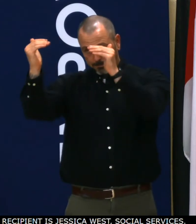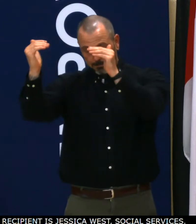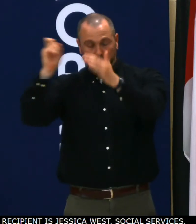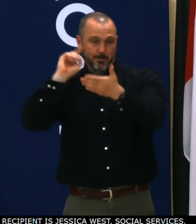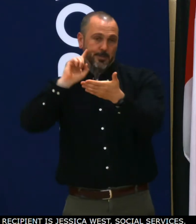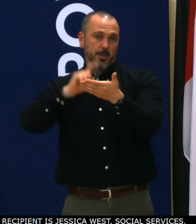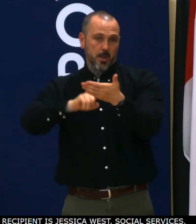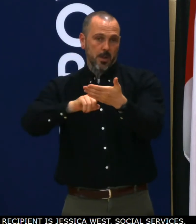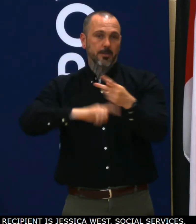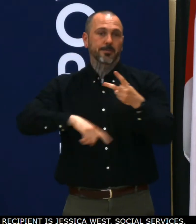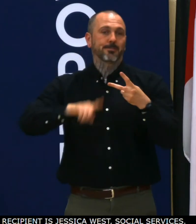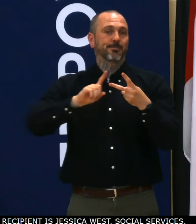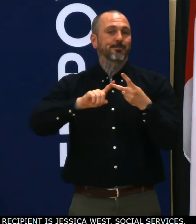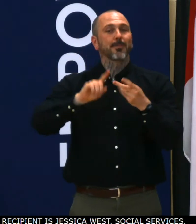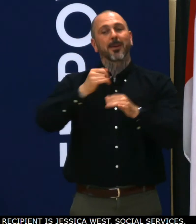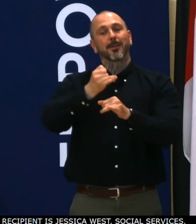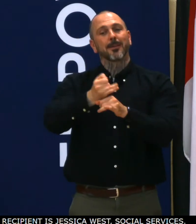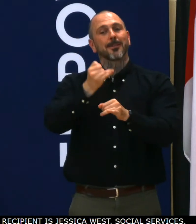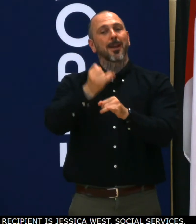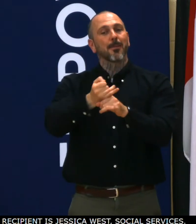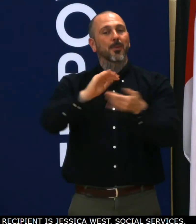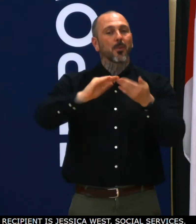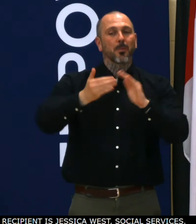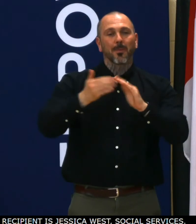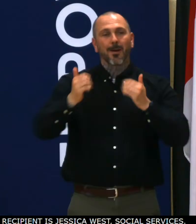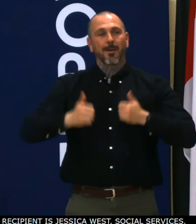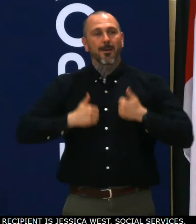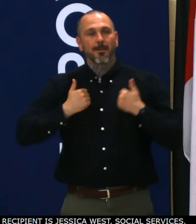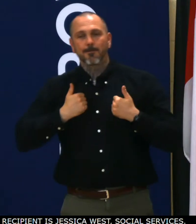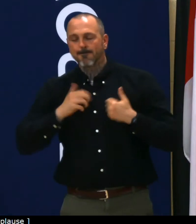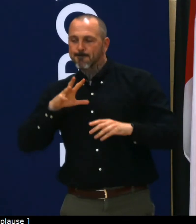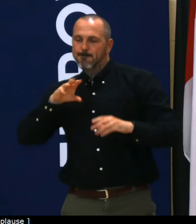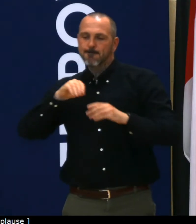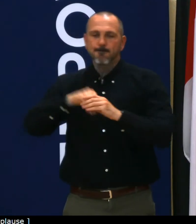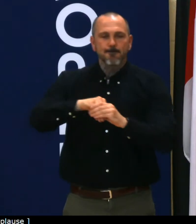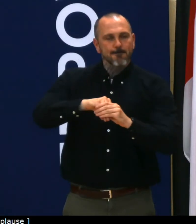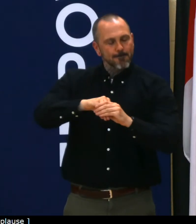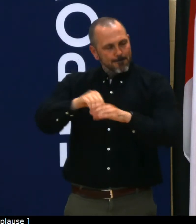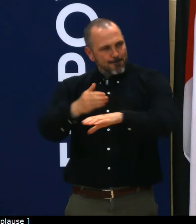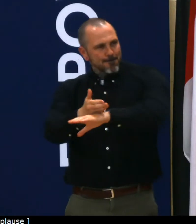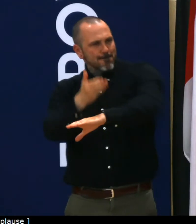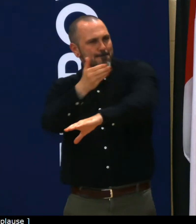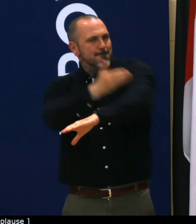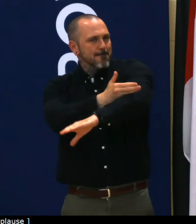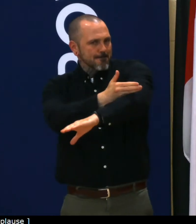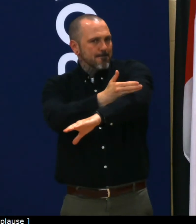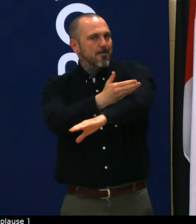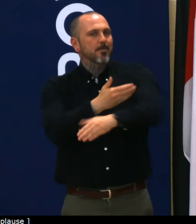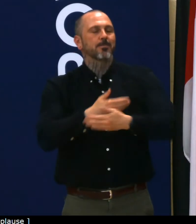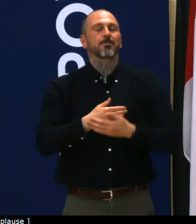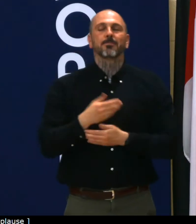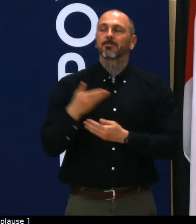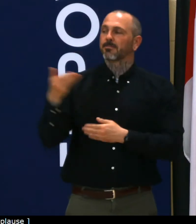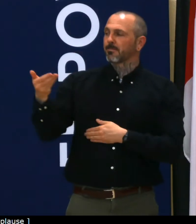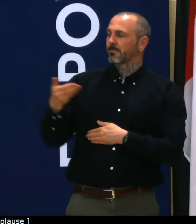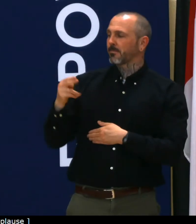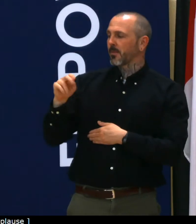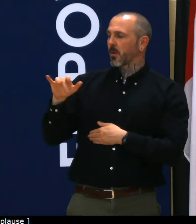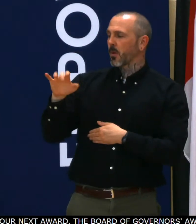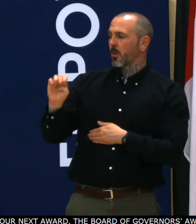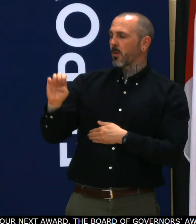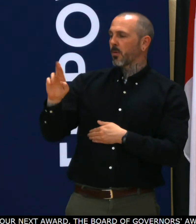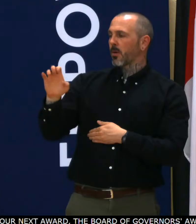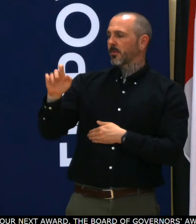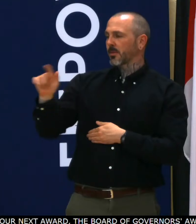and contribution to campus and community life. We now welcome Nicole Robinson, Board of Governors